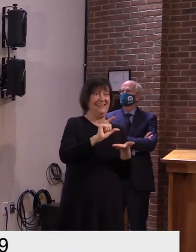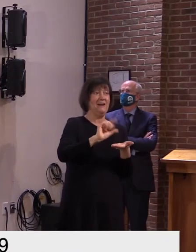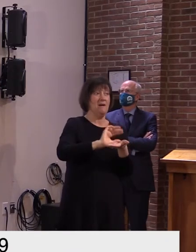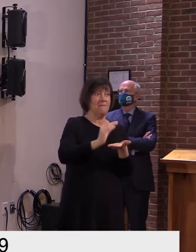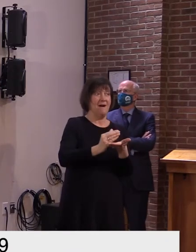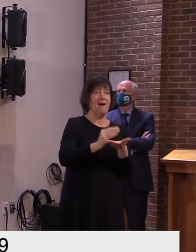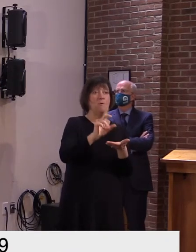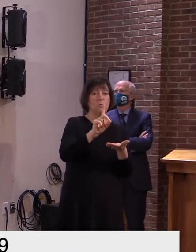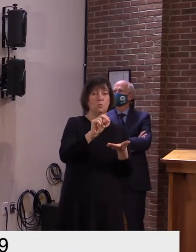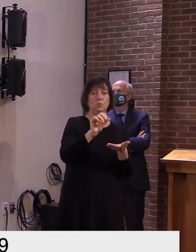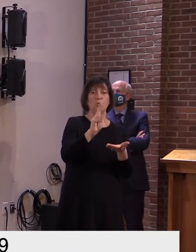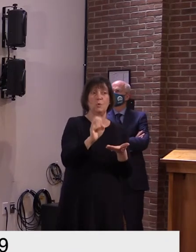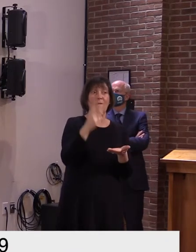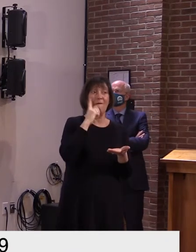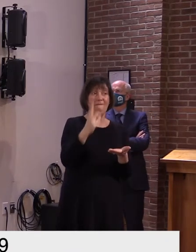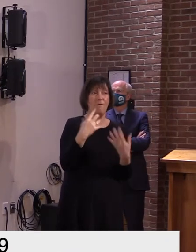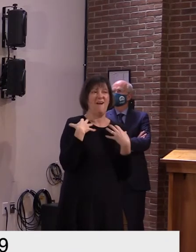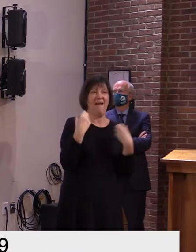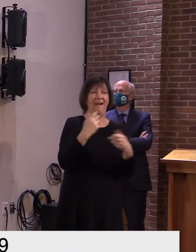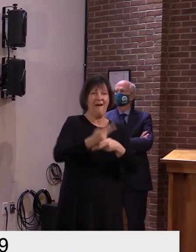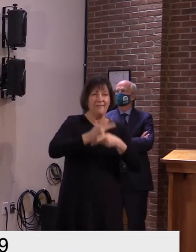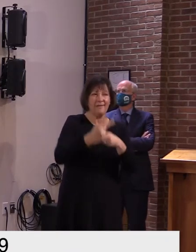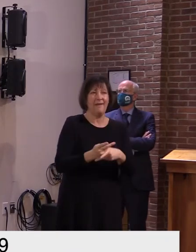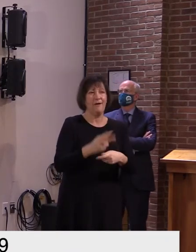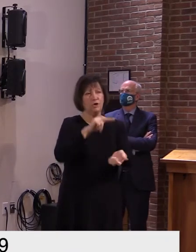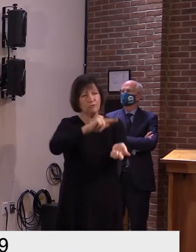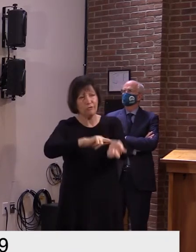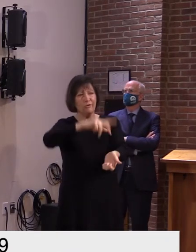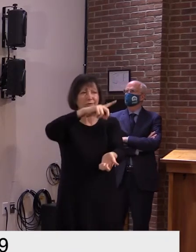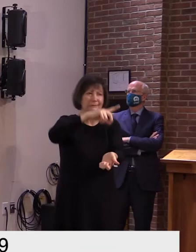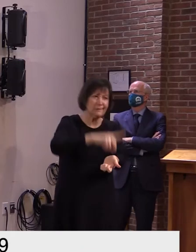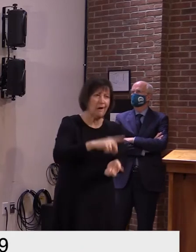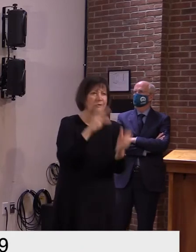system, that adds up to approximately